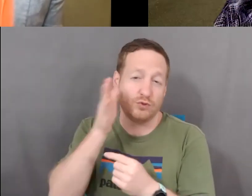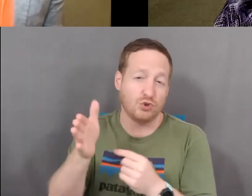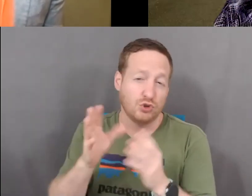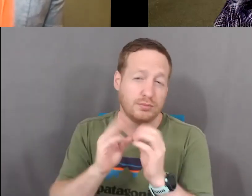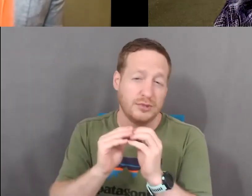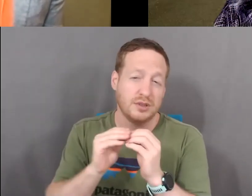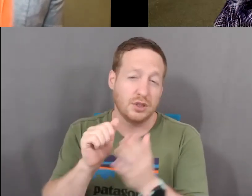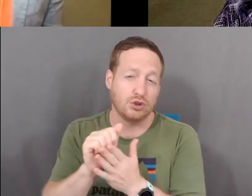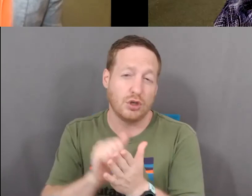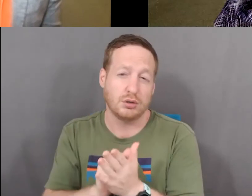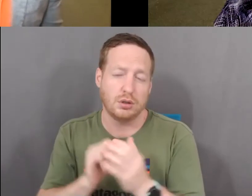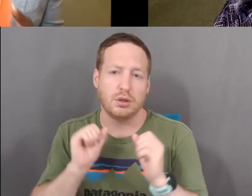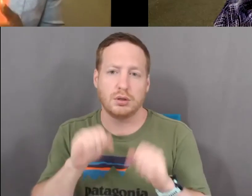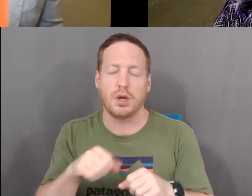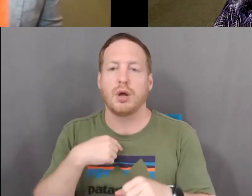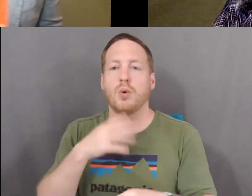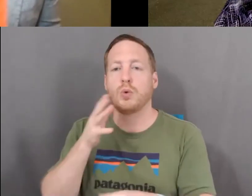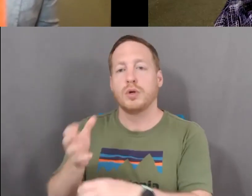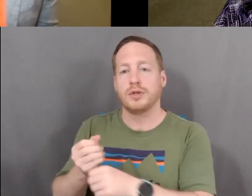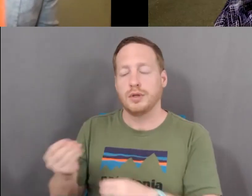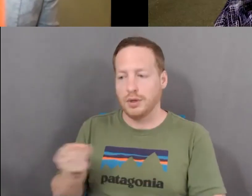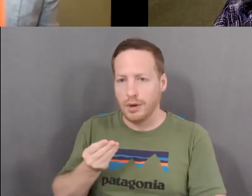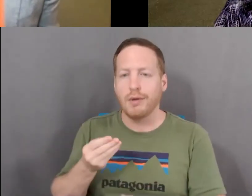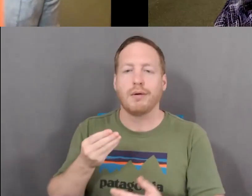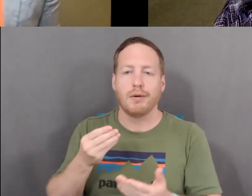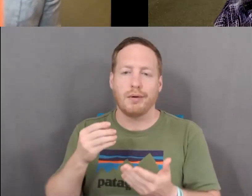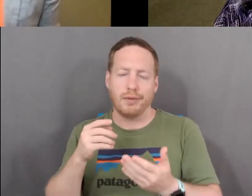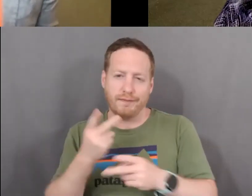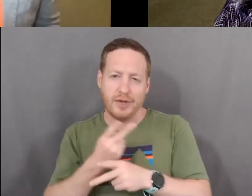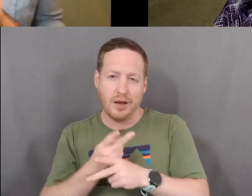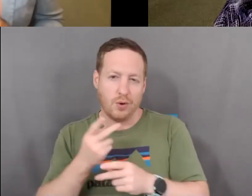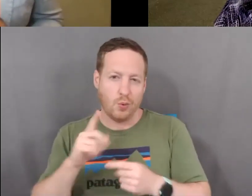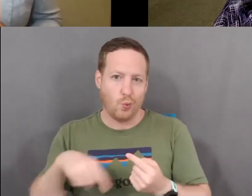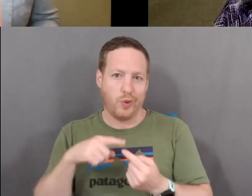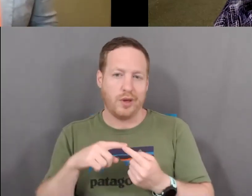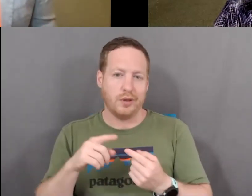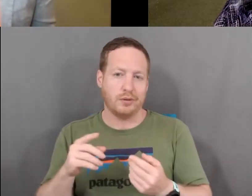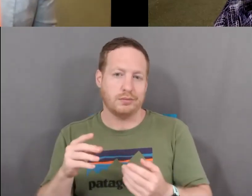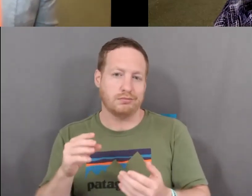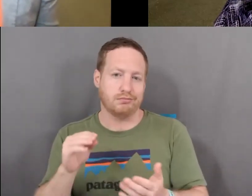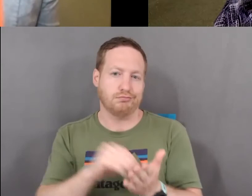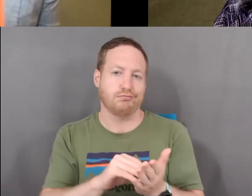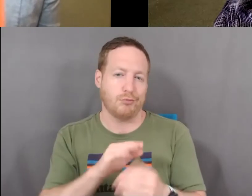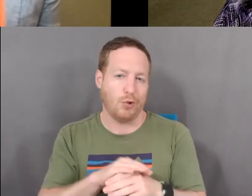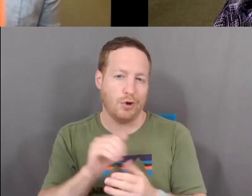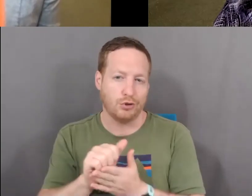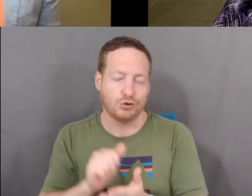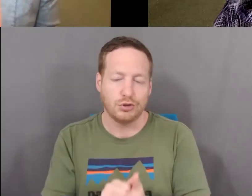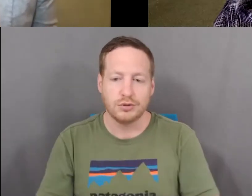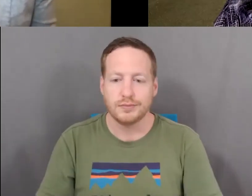Ernest, and that's for the future meetings, and he can add that to the agenda. And then I will get a hold of that, and I'll figure out when and where to